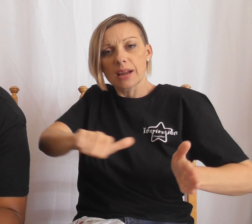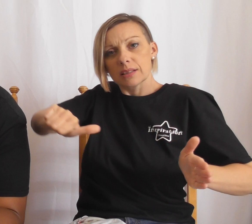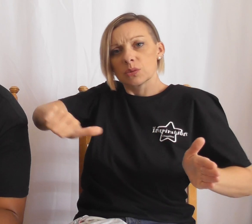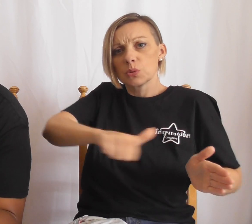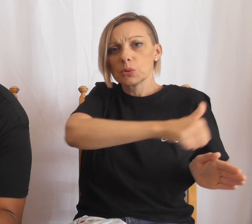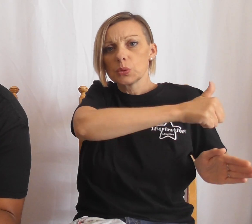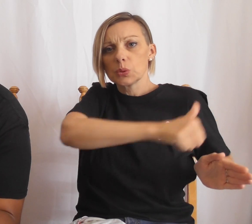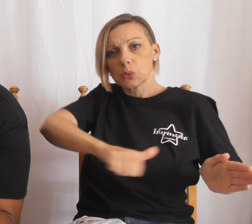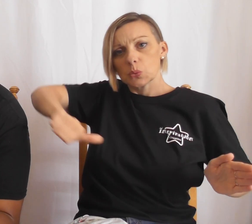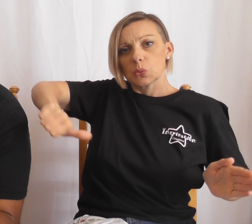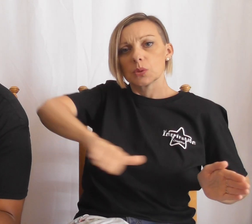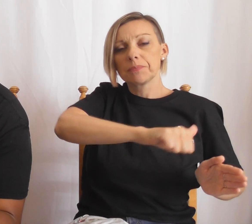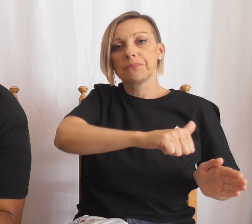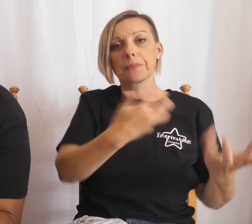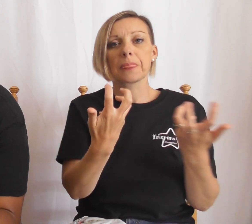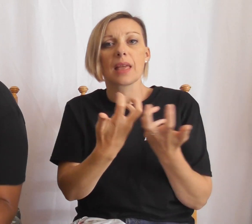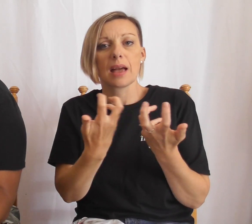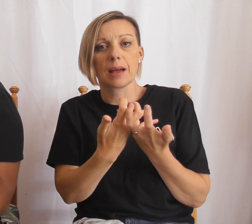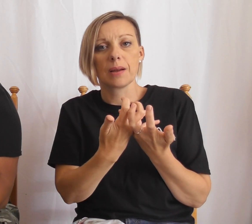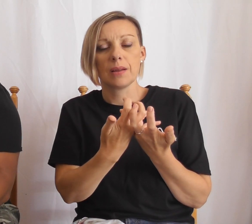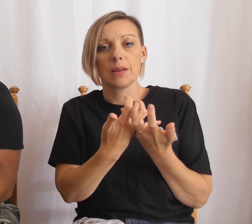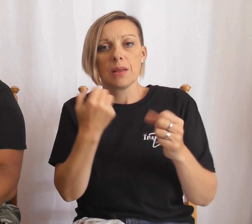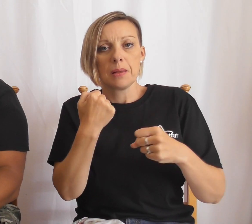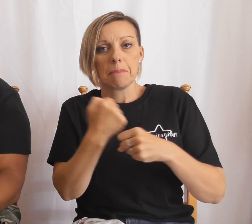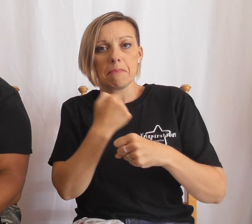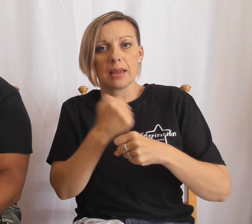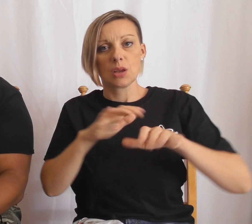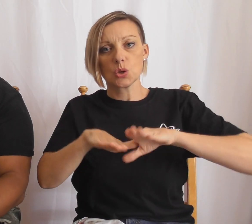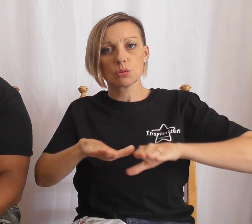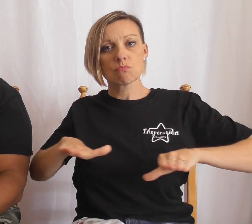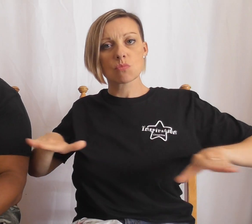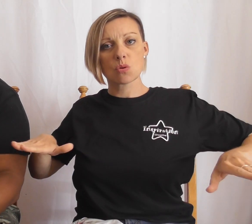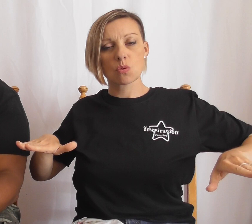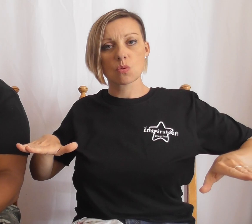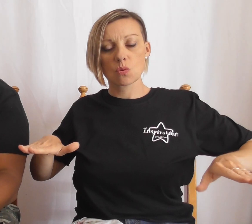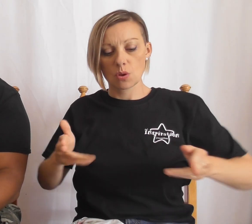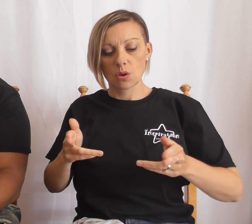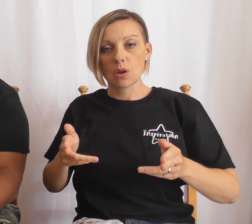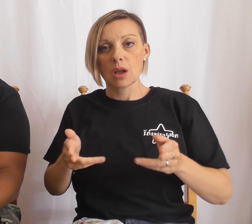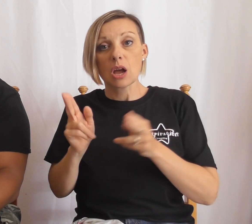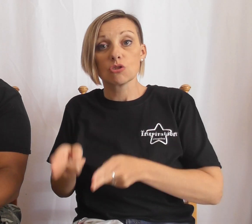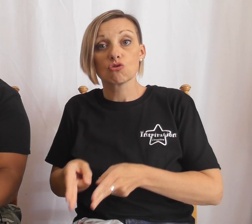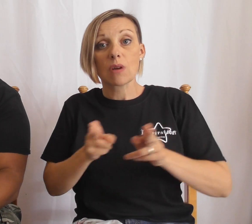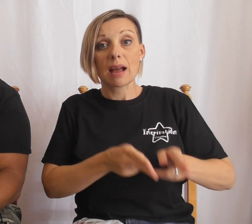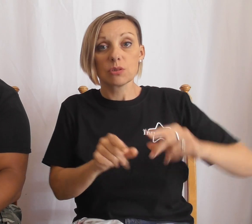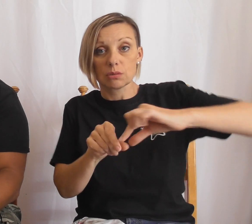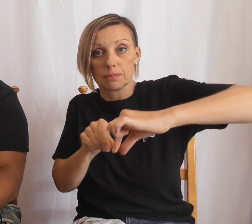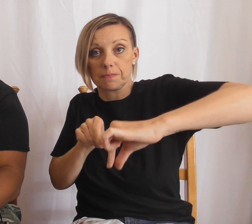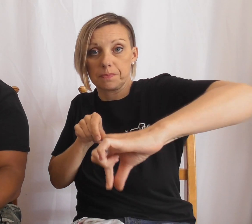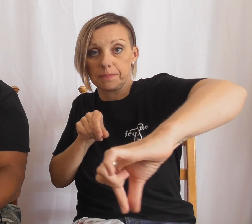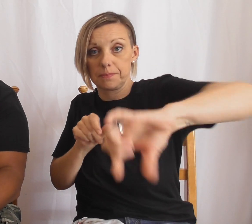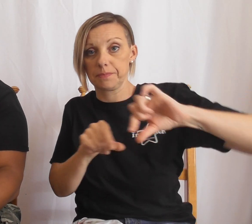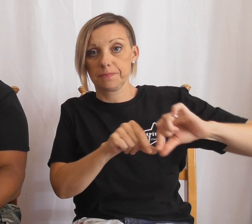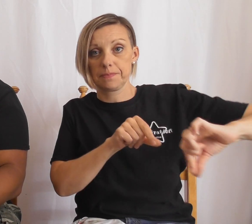So maybe she's showing him all the creases you get in clothes, like in t-shirts, and put a nice hot iron over them just